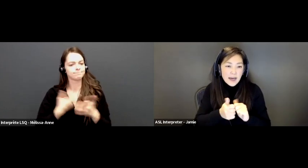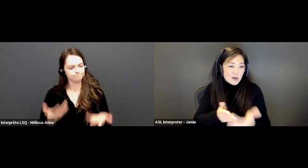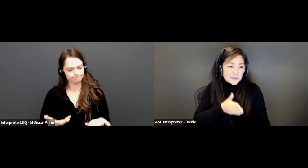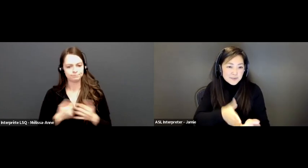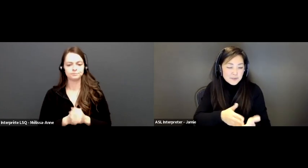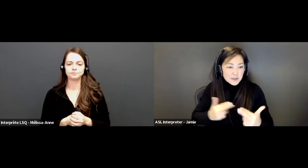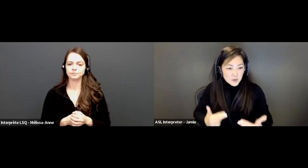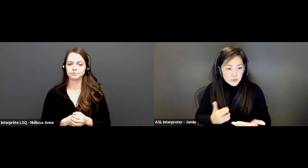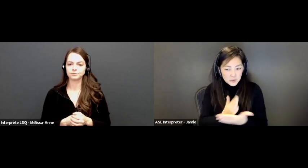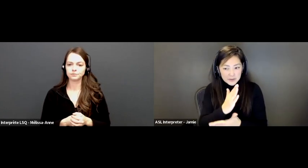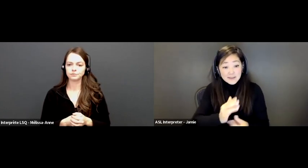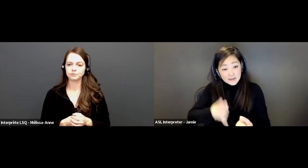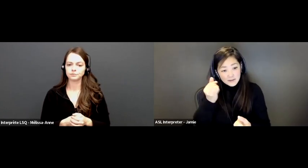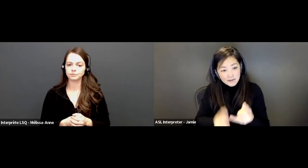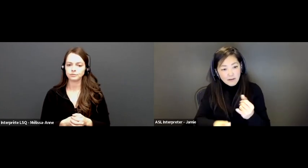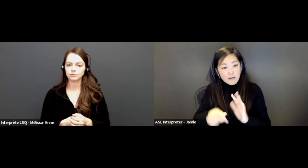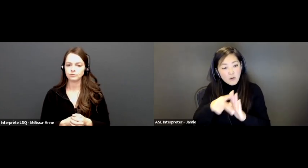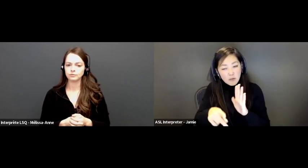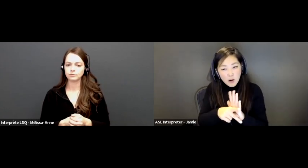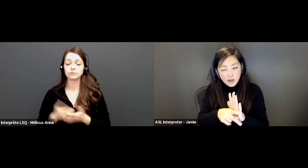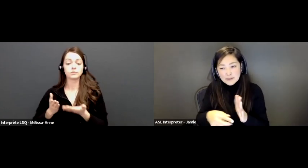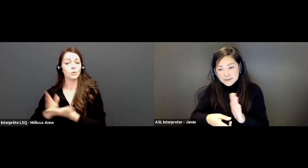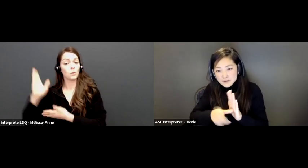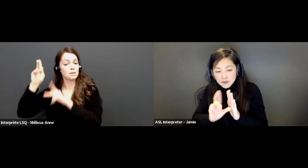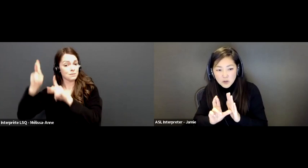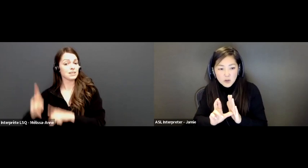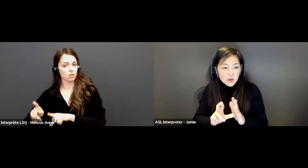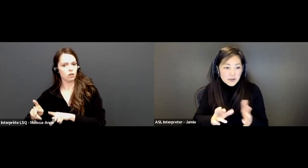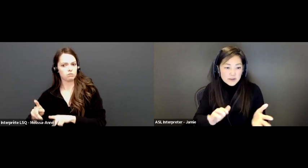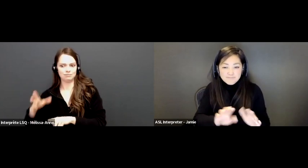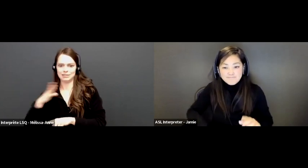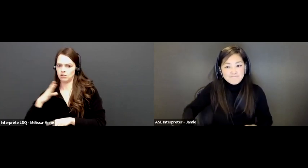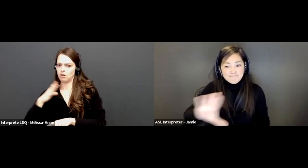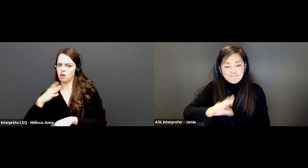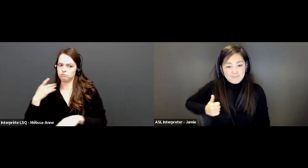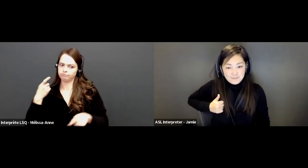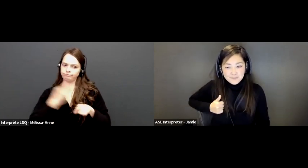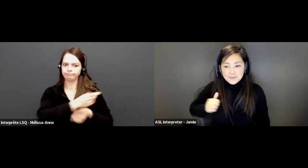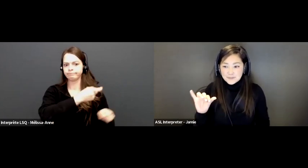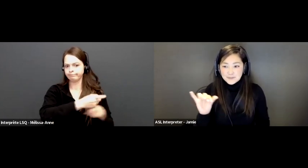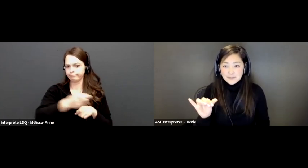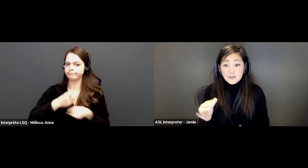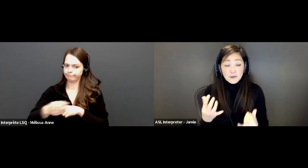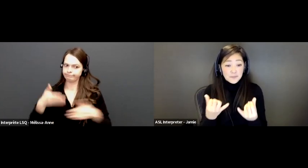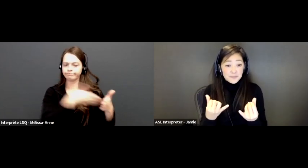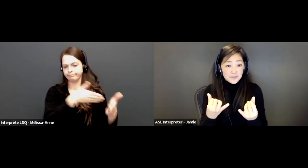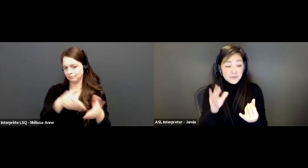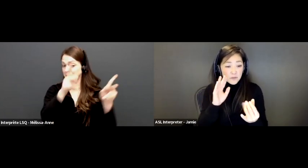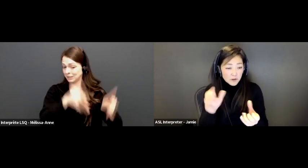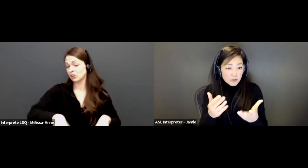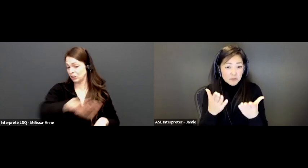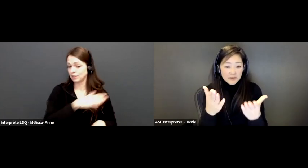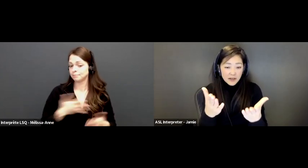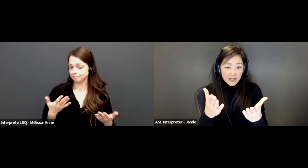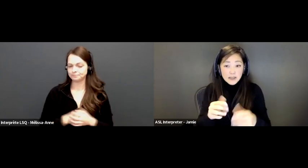And lastly, a policy scan on laws affecting encampments across Canada. So today, we're going to provide